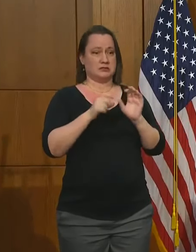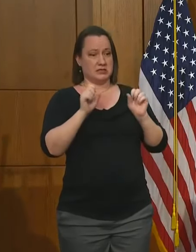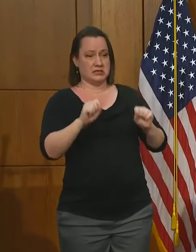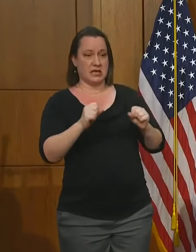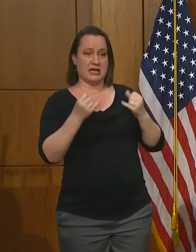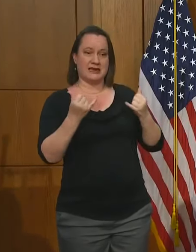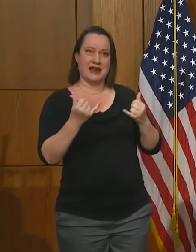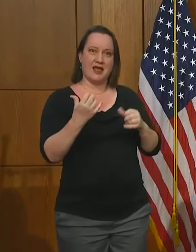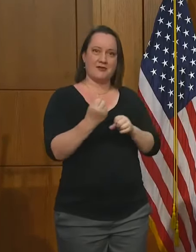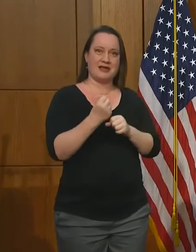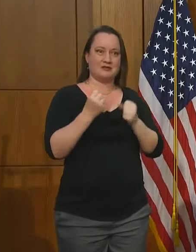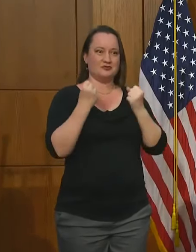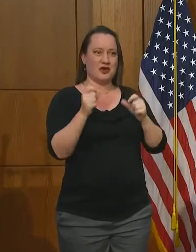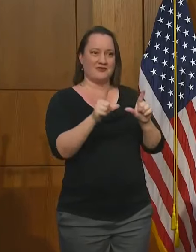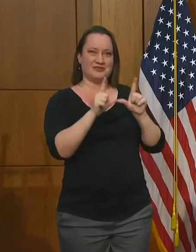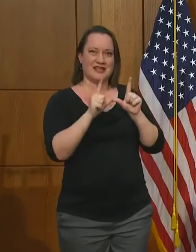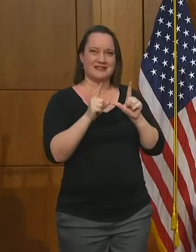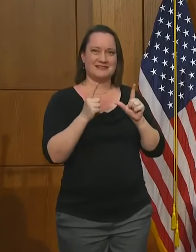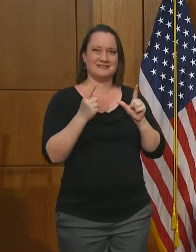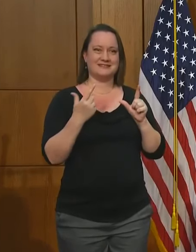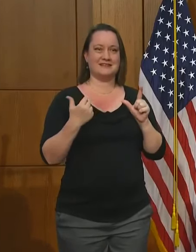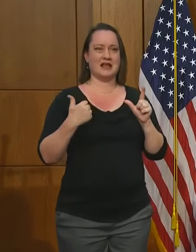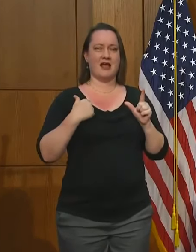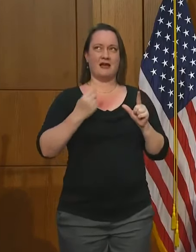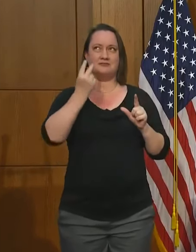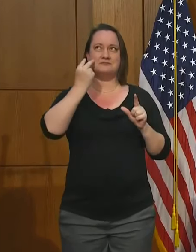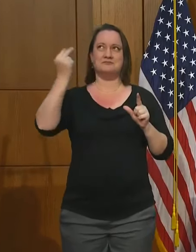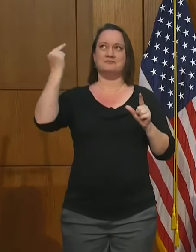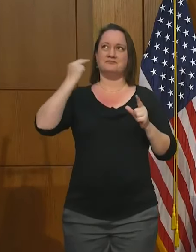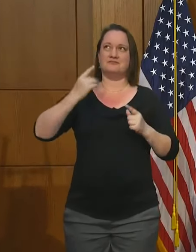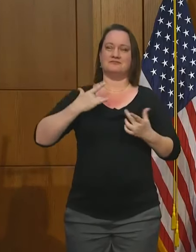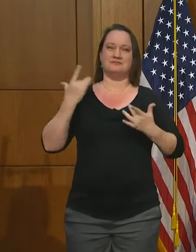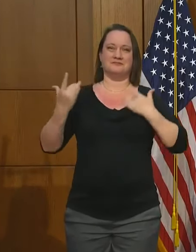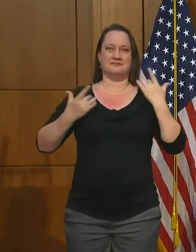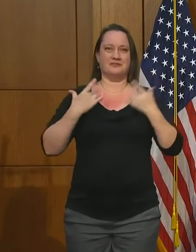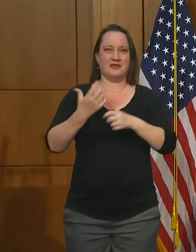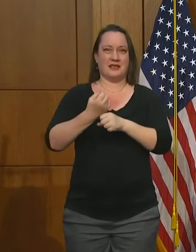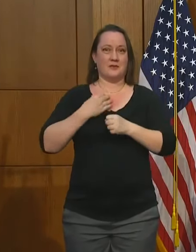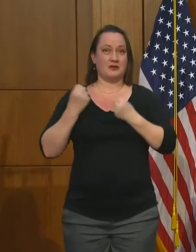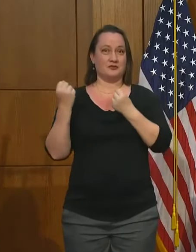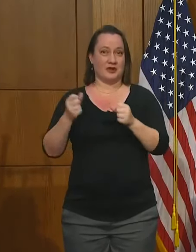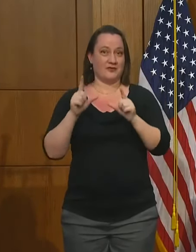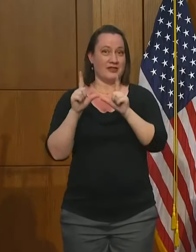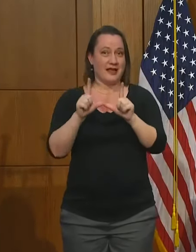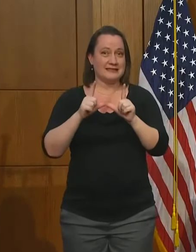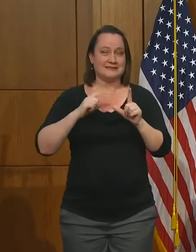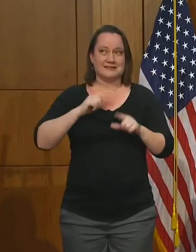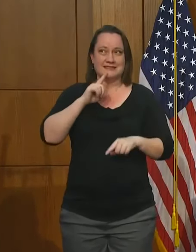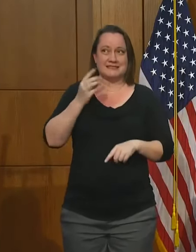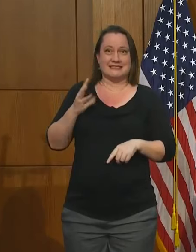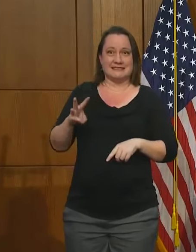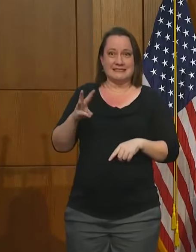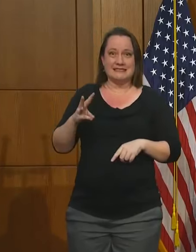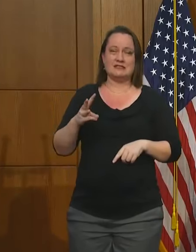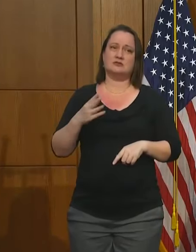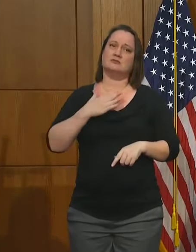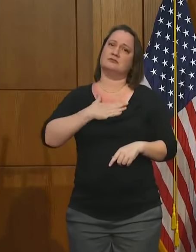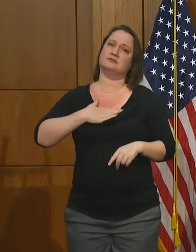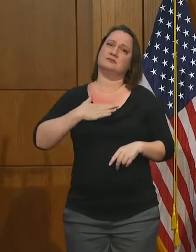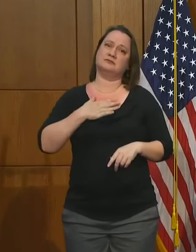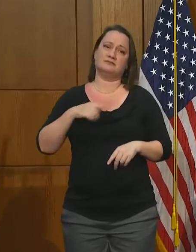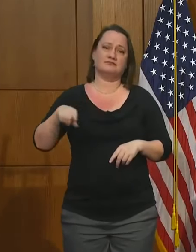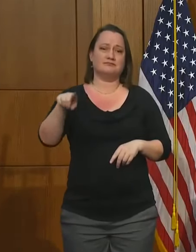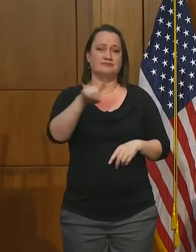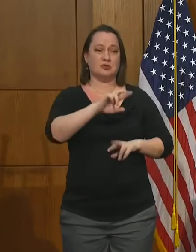remember how much I look forward to getting my driver's license when I was 16. So I would just ask all of you to be patient. We